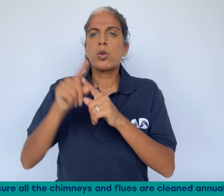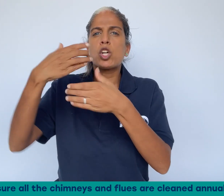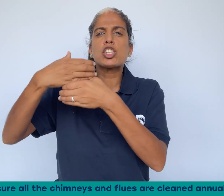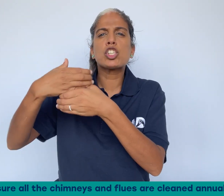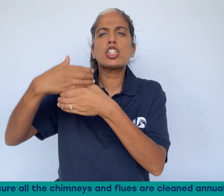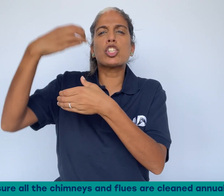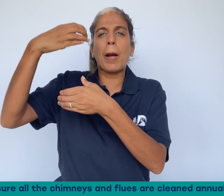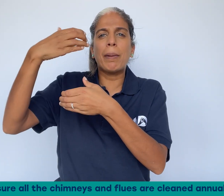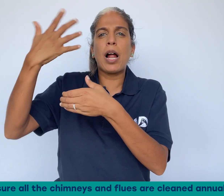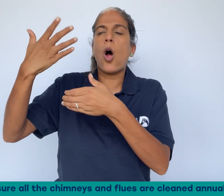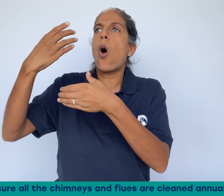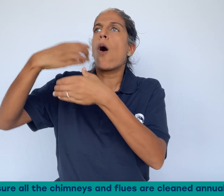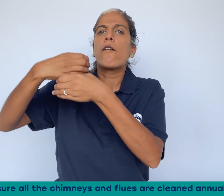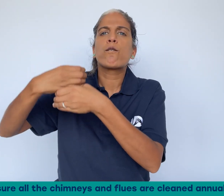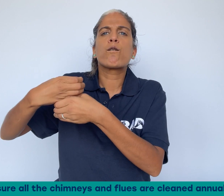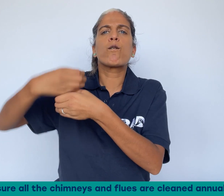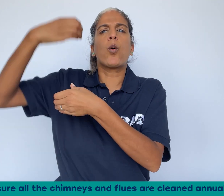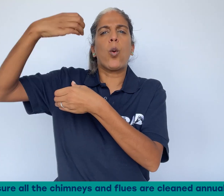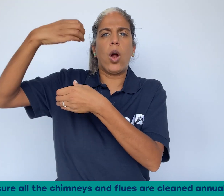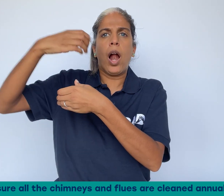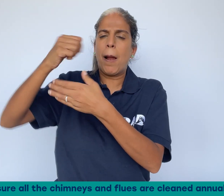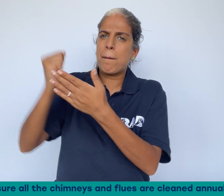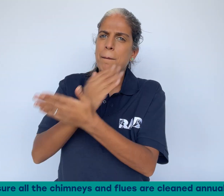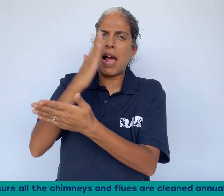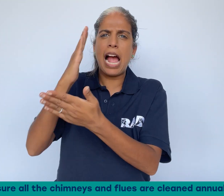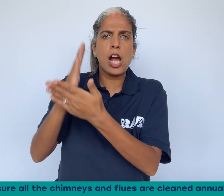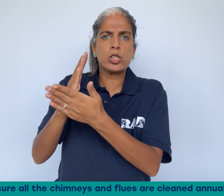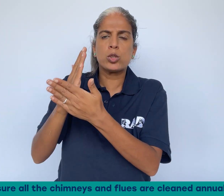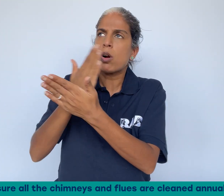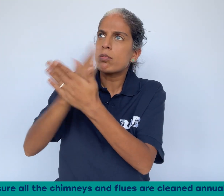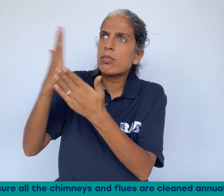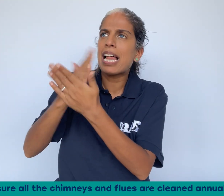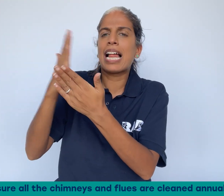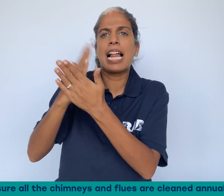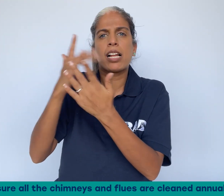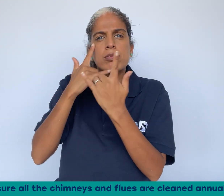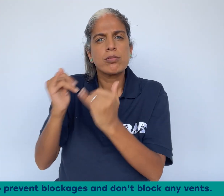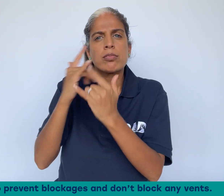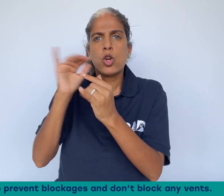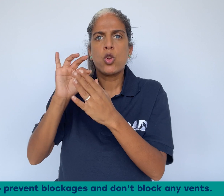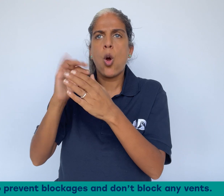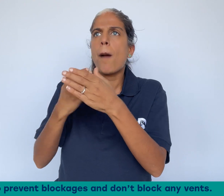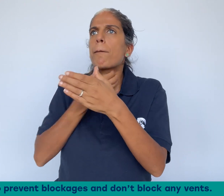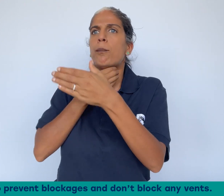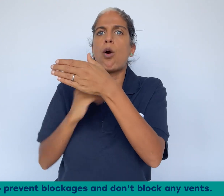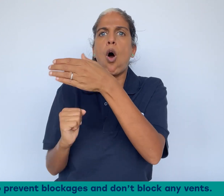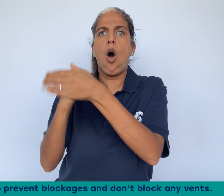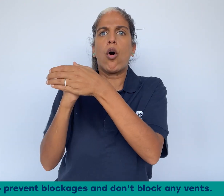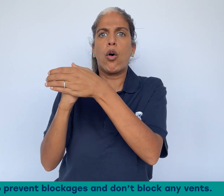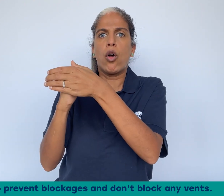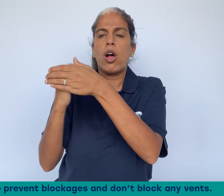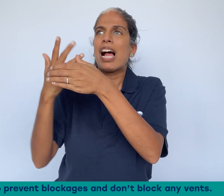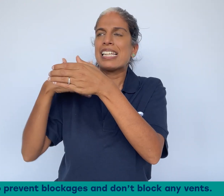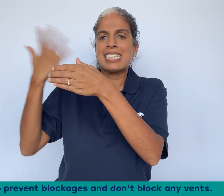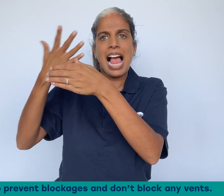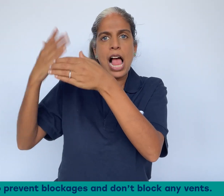Make sure all the chimneys and flues are cleaned annually to prevent blockages and don't block any